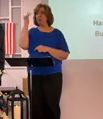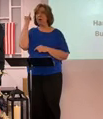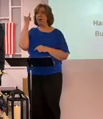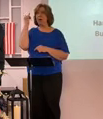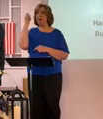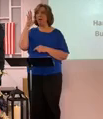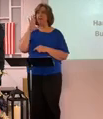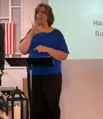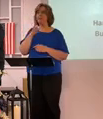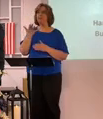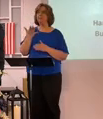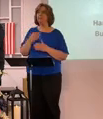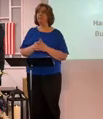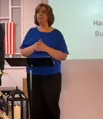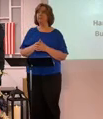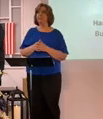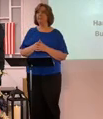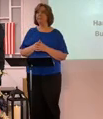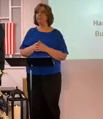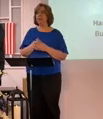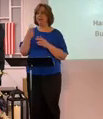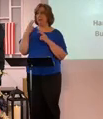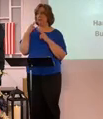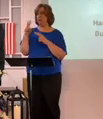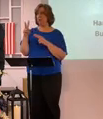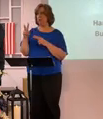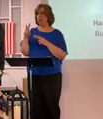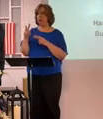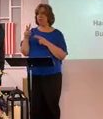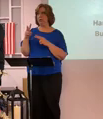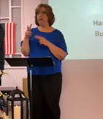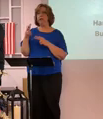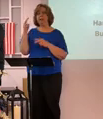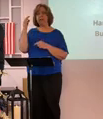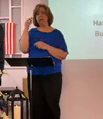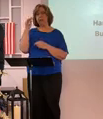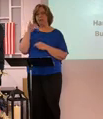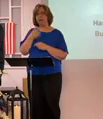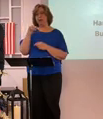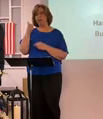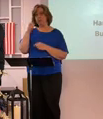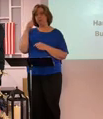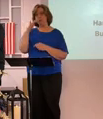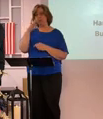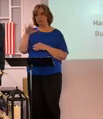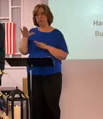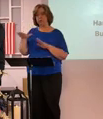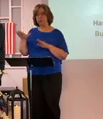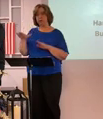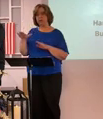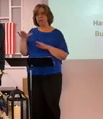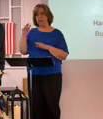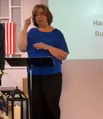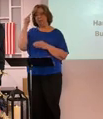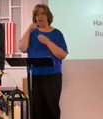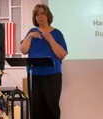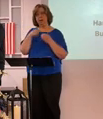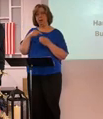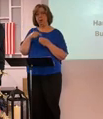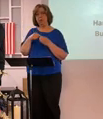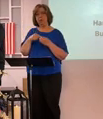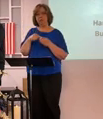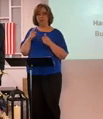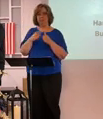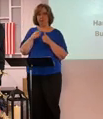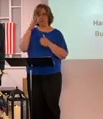later, think, why? I look at them and wonder what he would look like or what he would sound like, and then